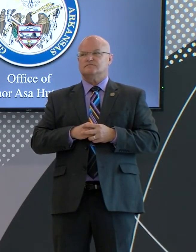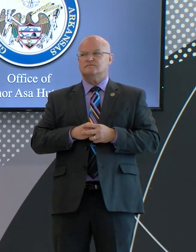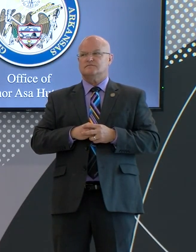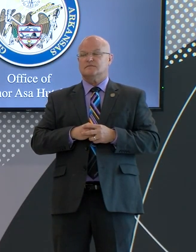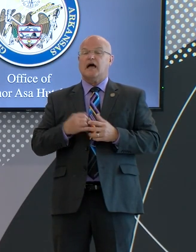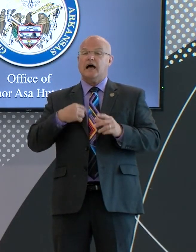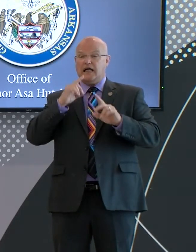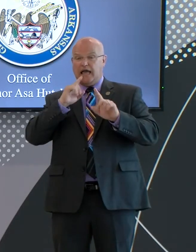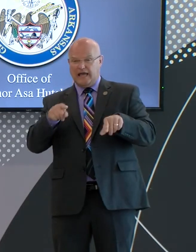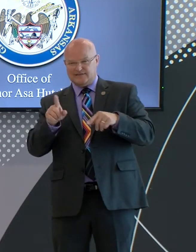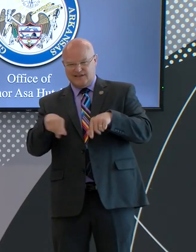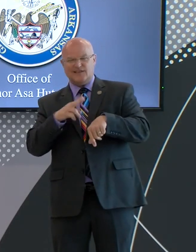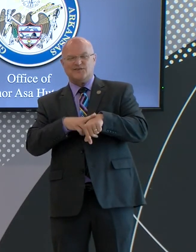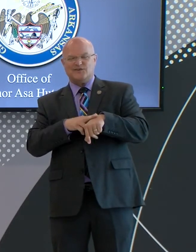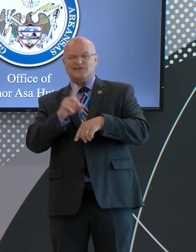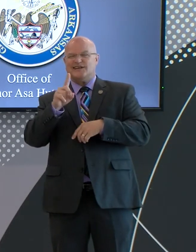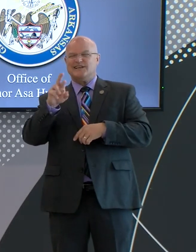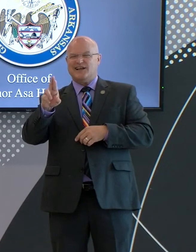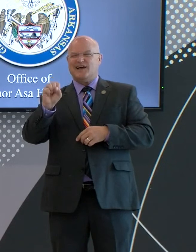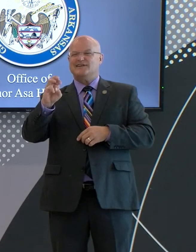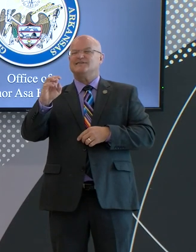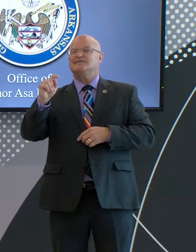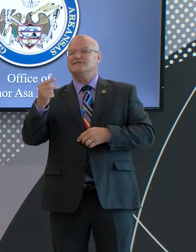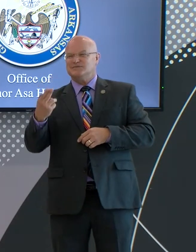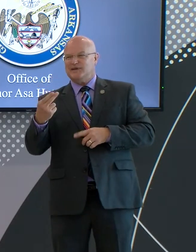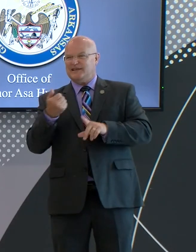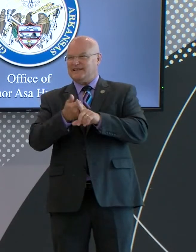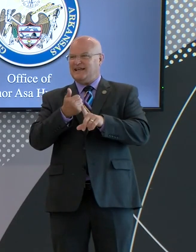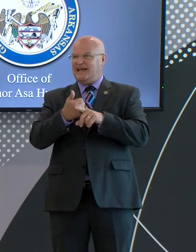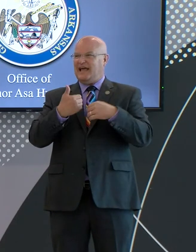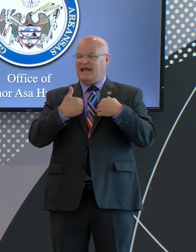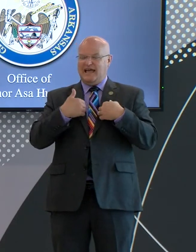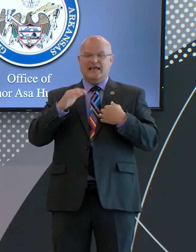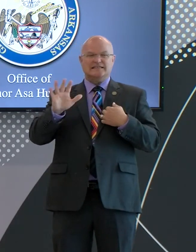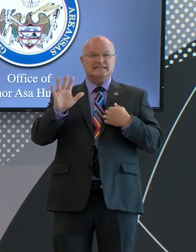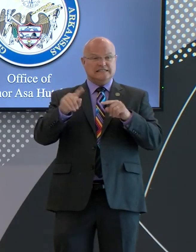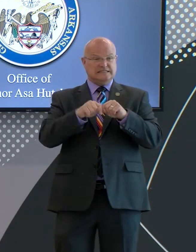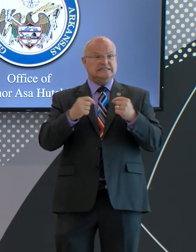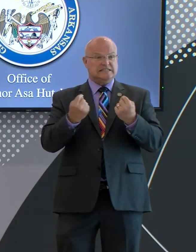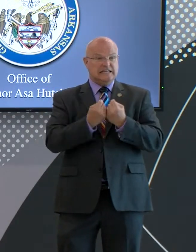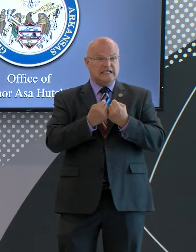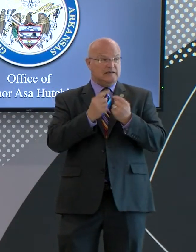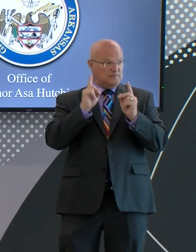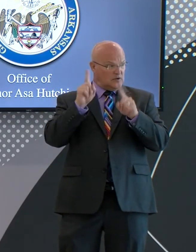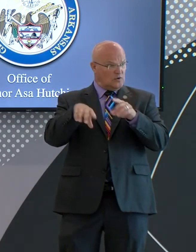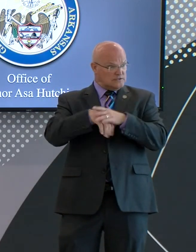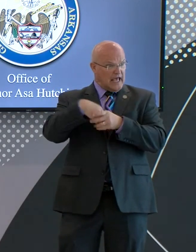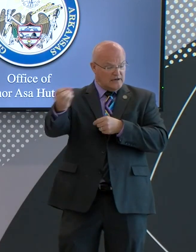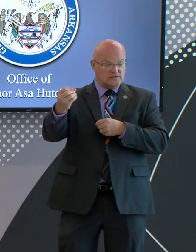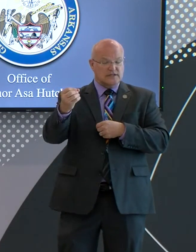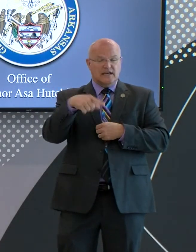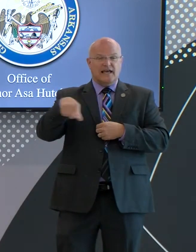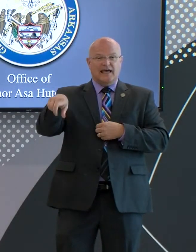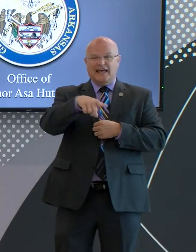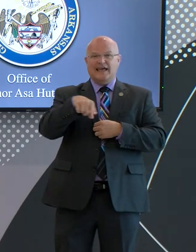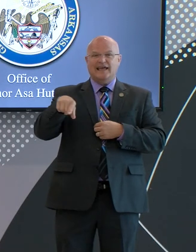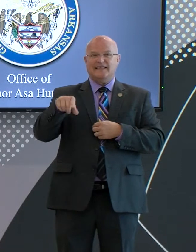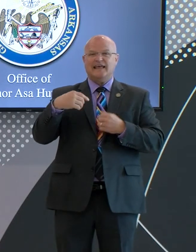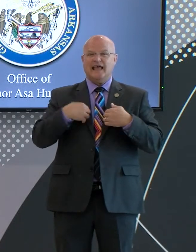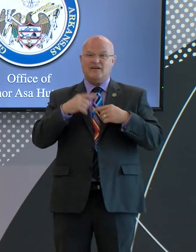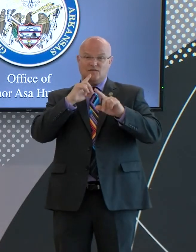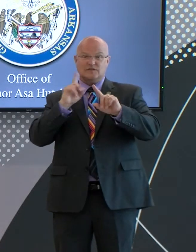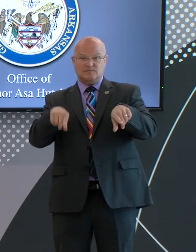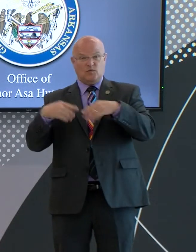Well, I'll answer it, and of course, Dr. Smith, who has his team that goes out and